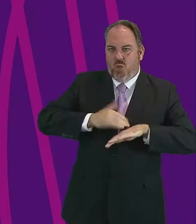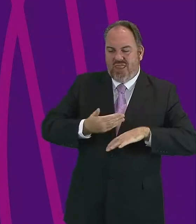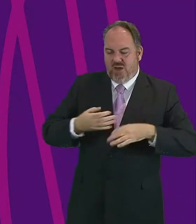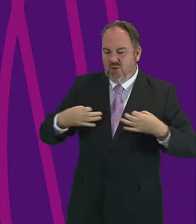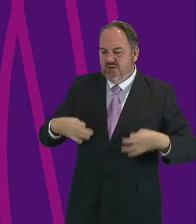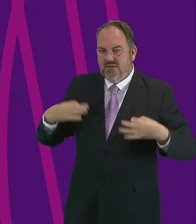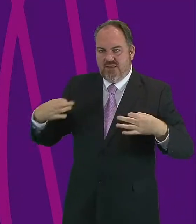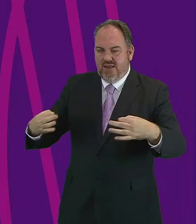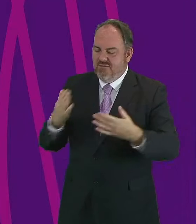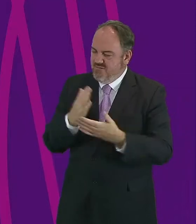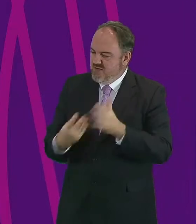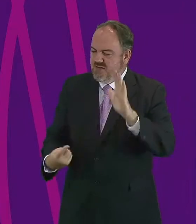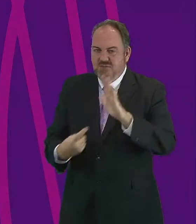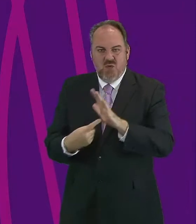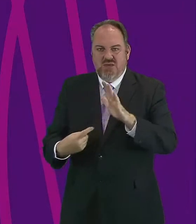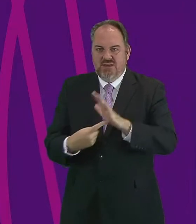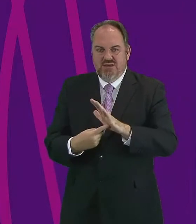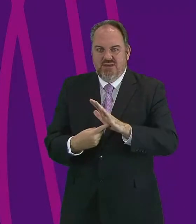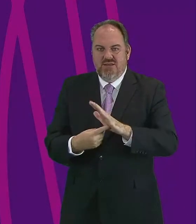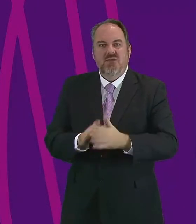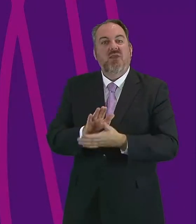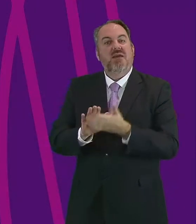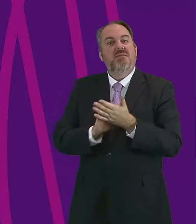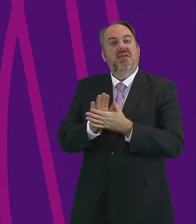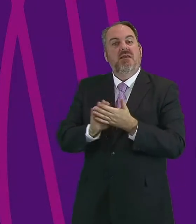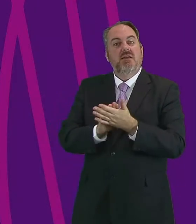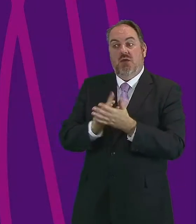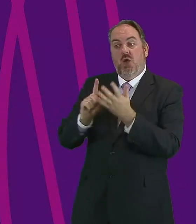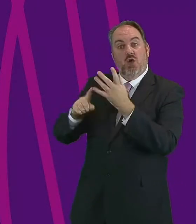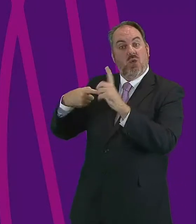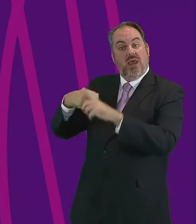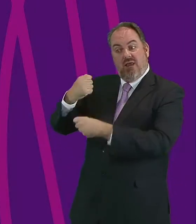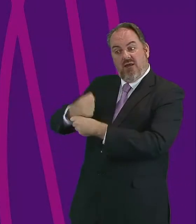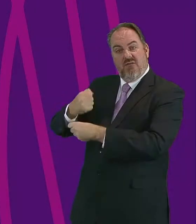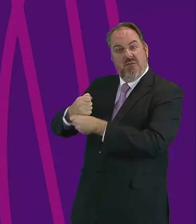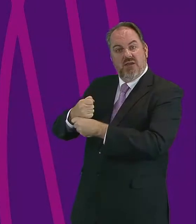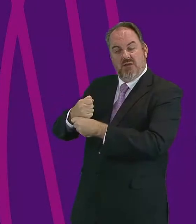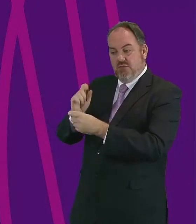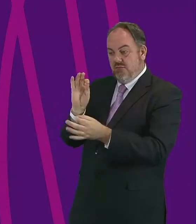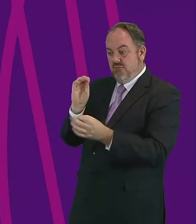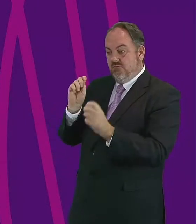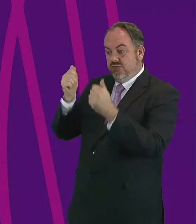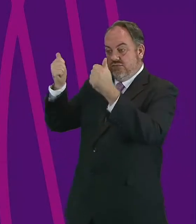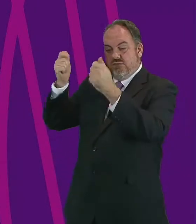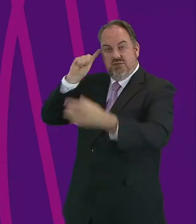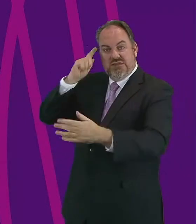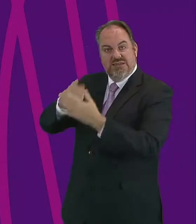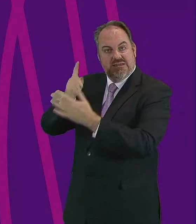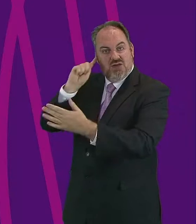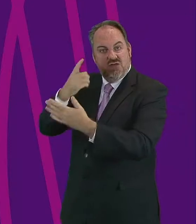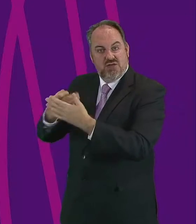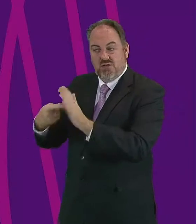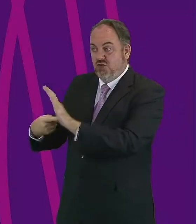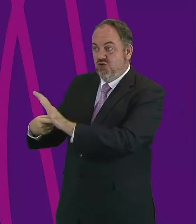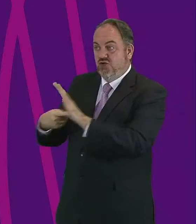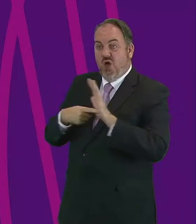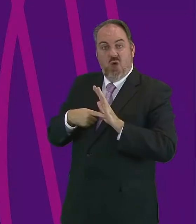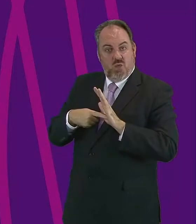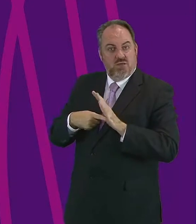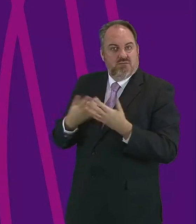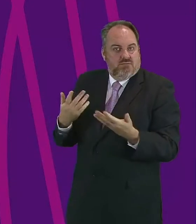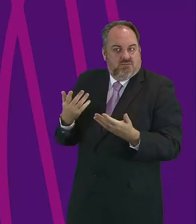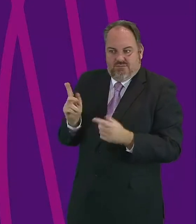required. Indeed, the changes announced by the UK government acknowledge this important point. And I'll now take this work